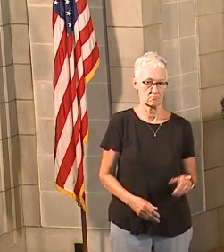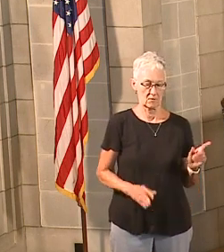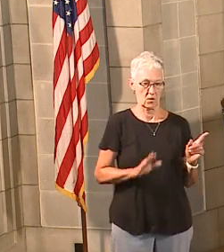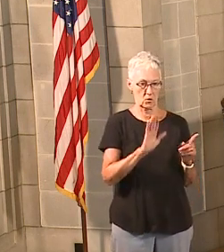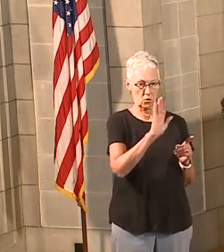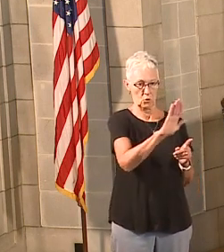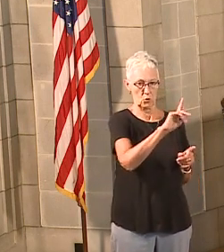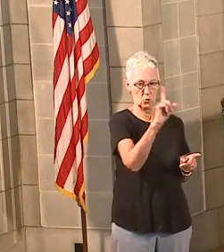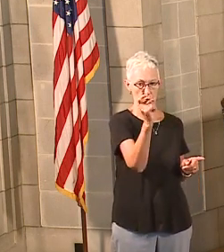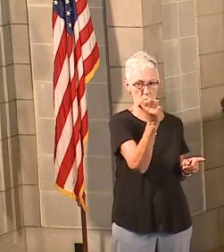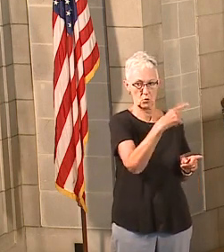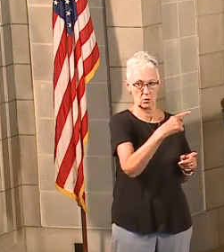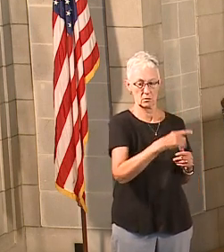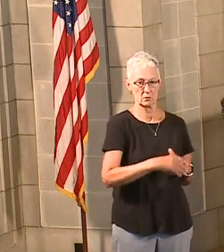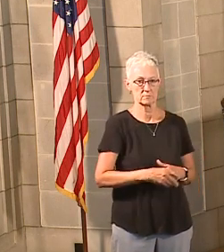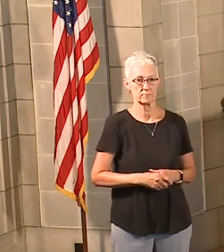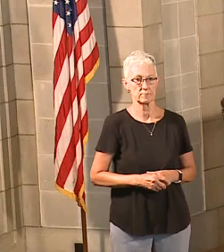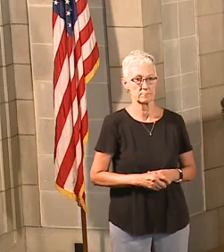question was,